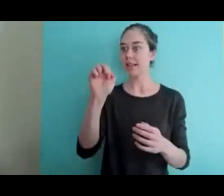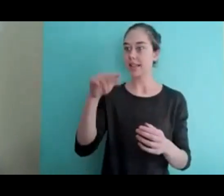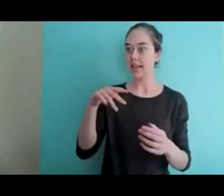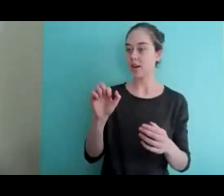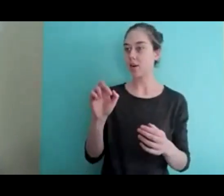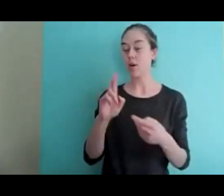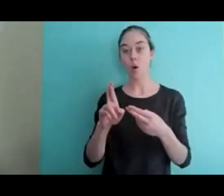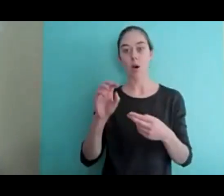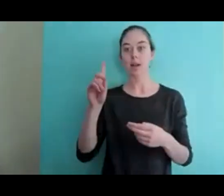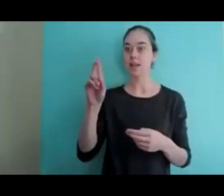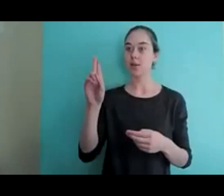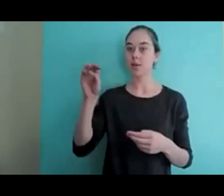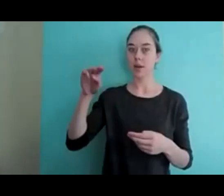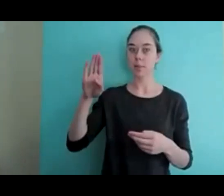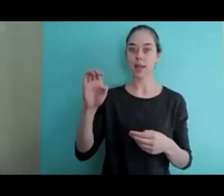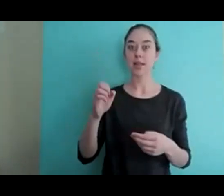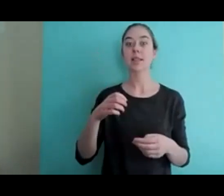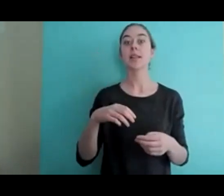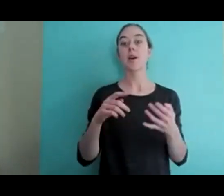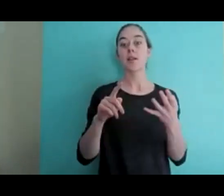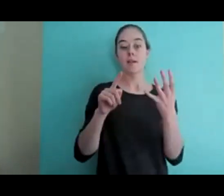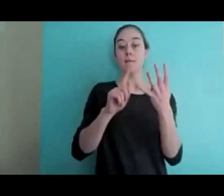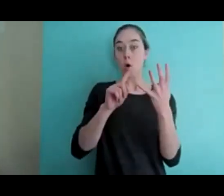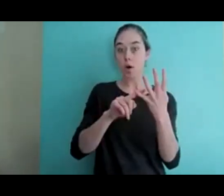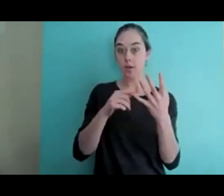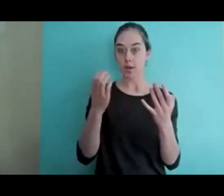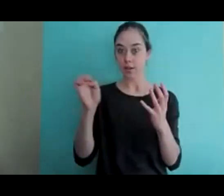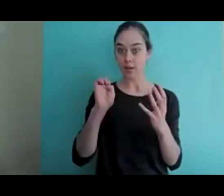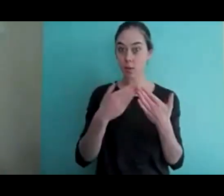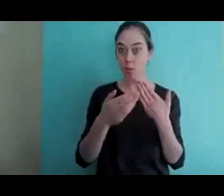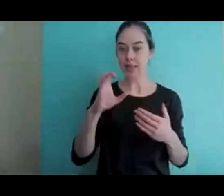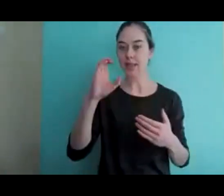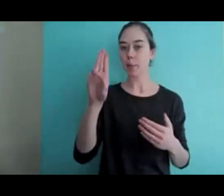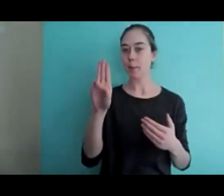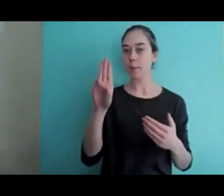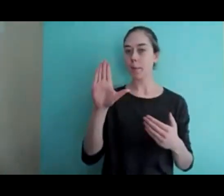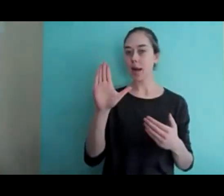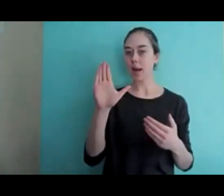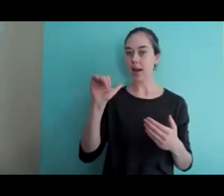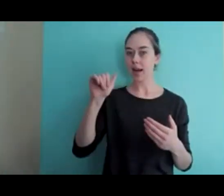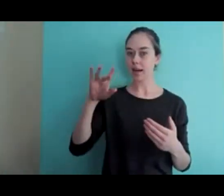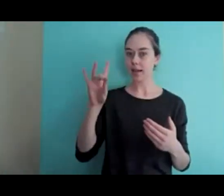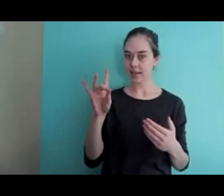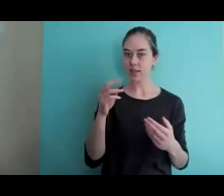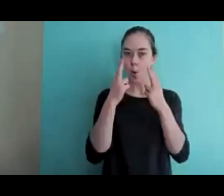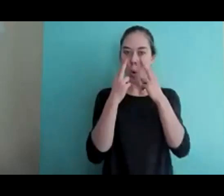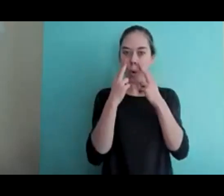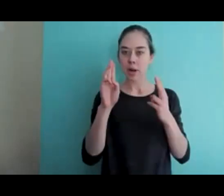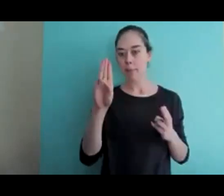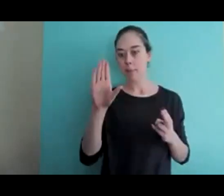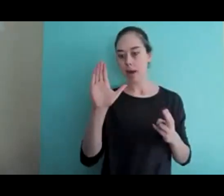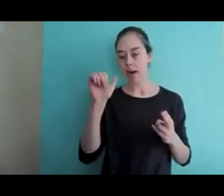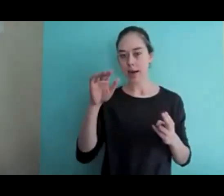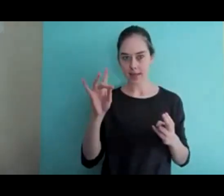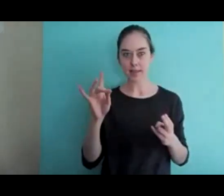center plank. Ready? Your next one is the center plank after that. So we're all going to go together and we're going to go for here for the